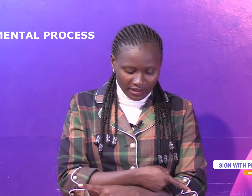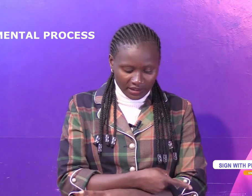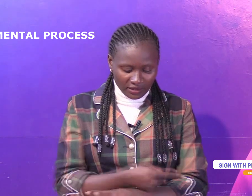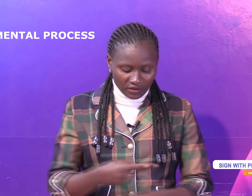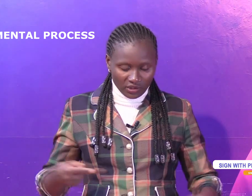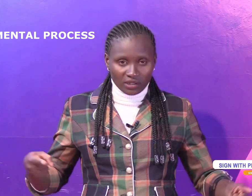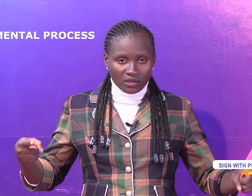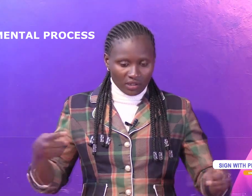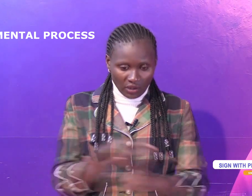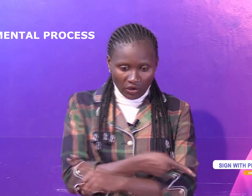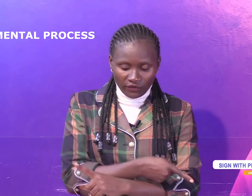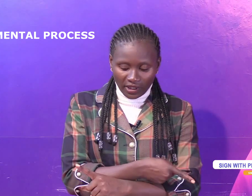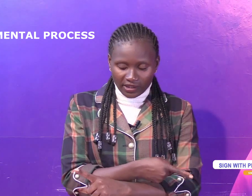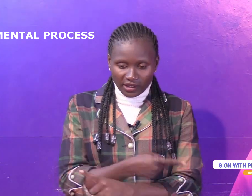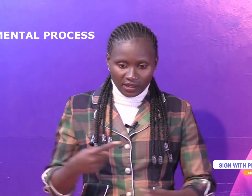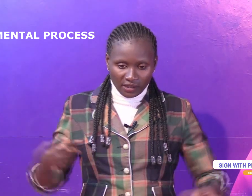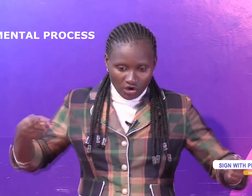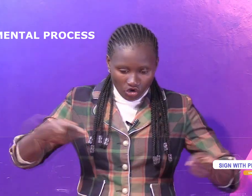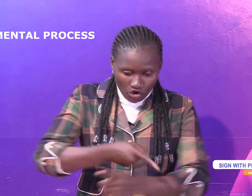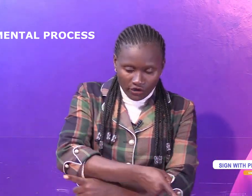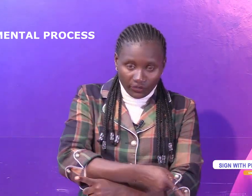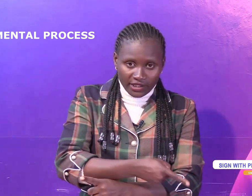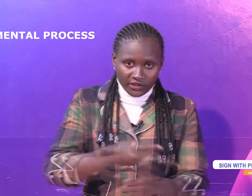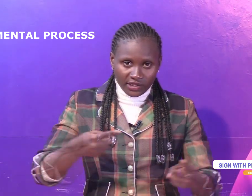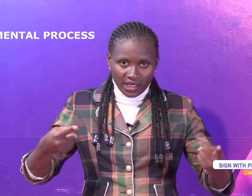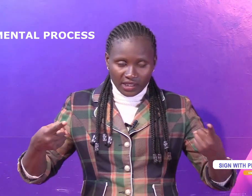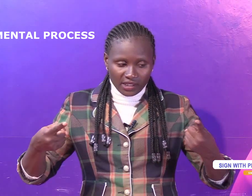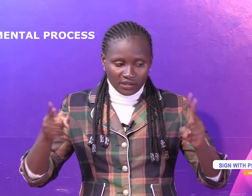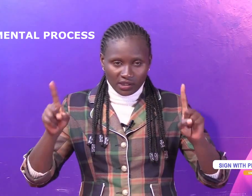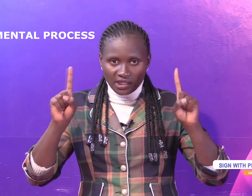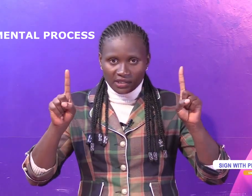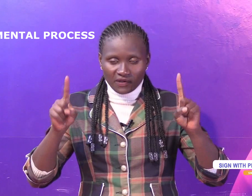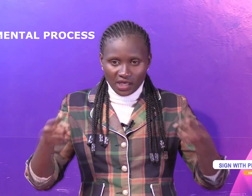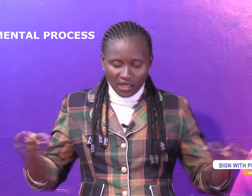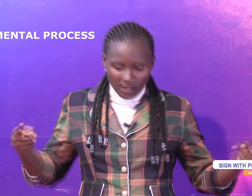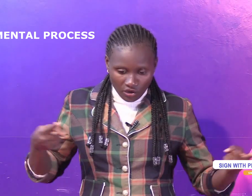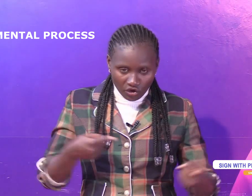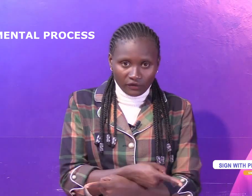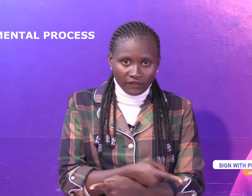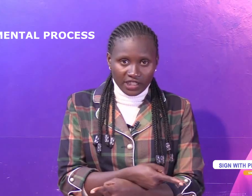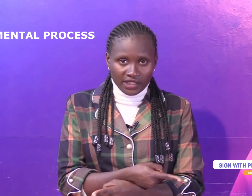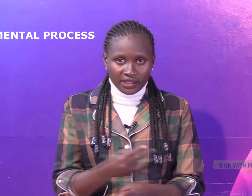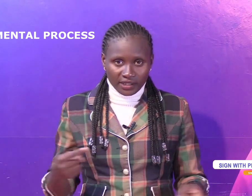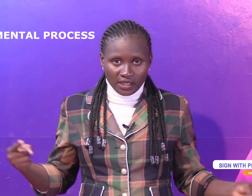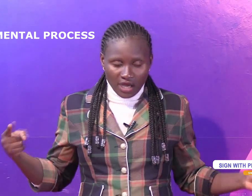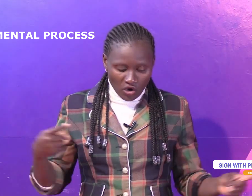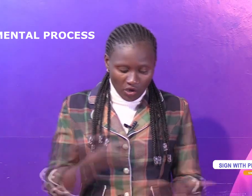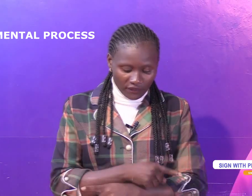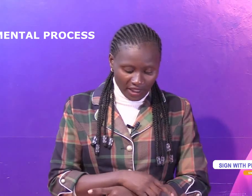So conflict, it is like this, index finger, conflict. And